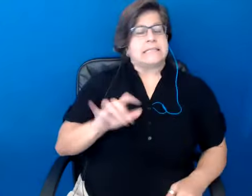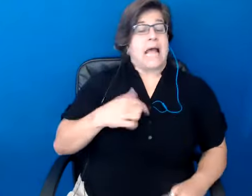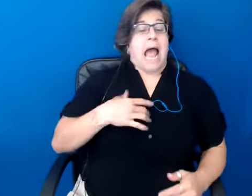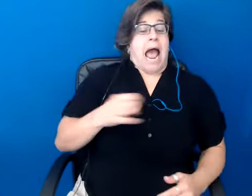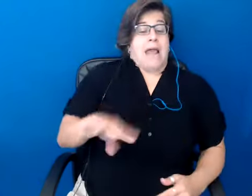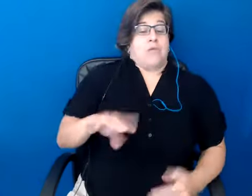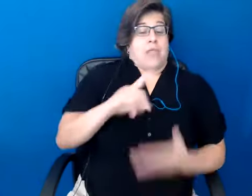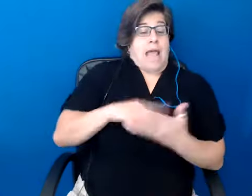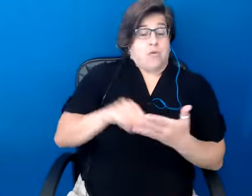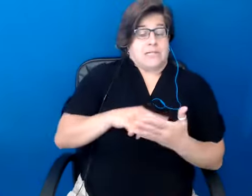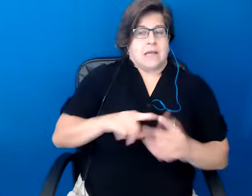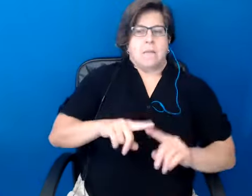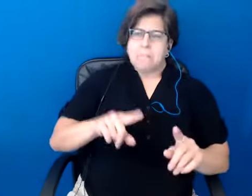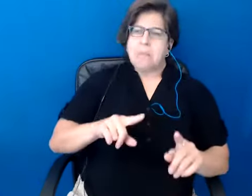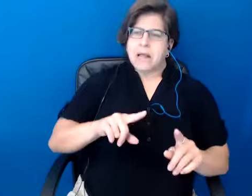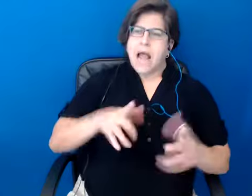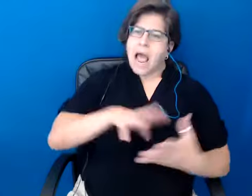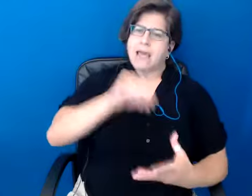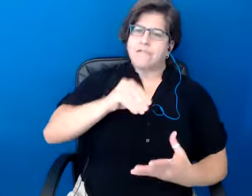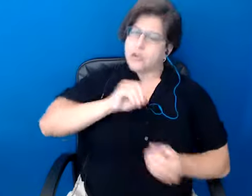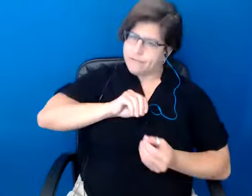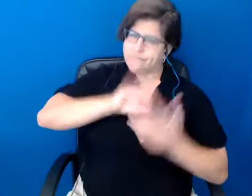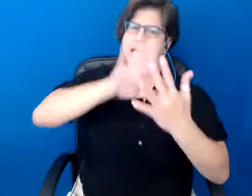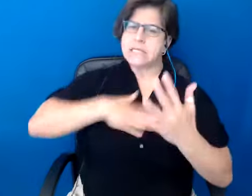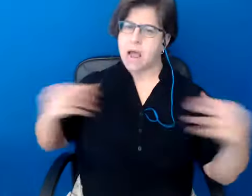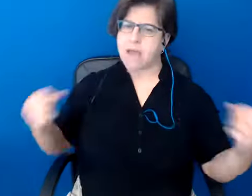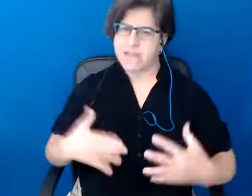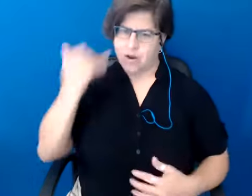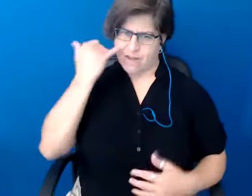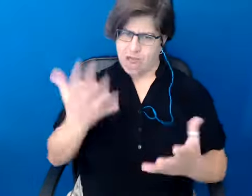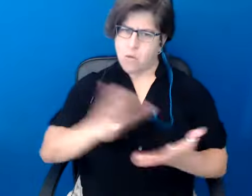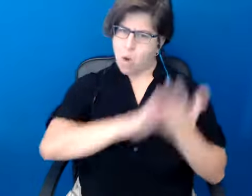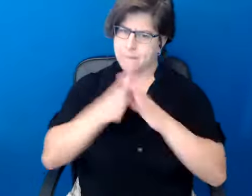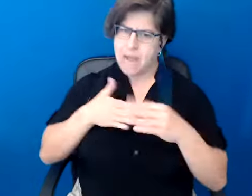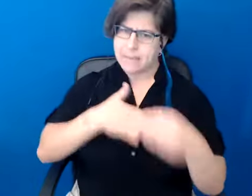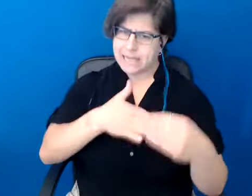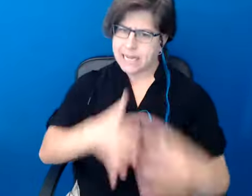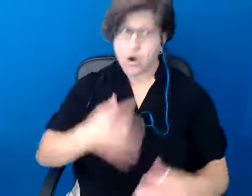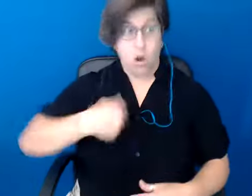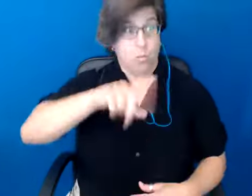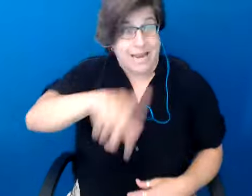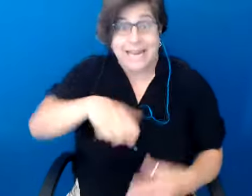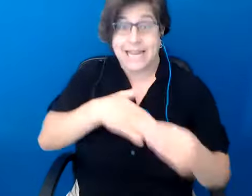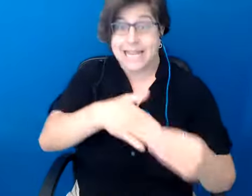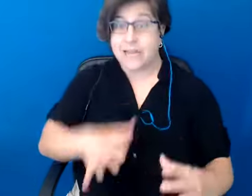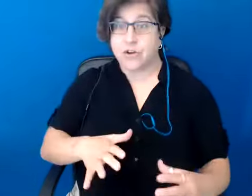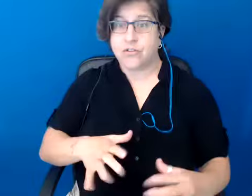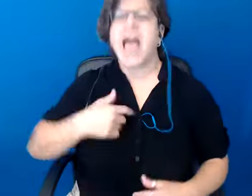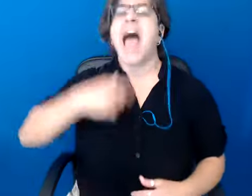often criticized. Wow, I don't like criticism, but yet I've learned to face my fear here. And if I want to be a leader,